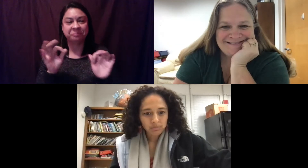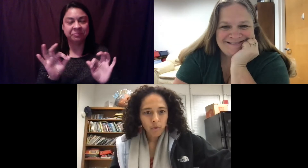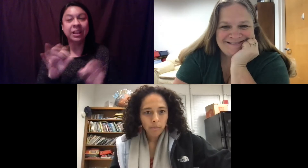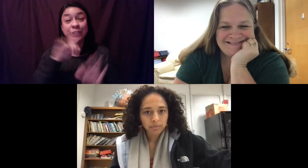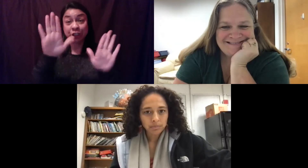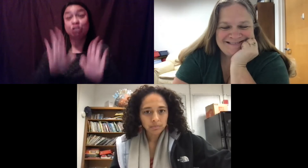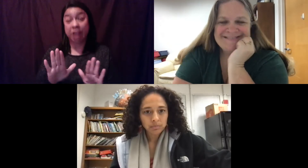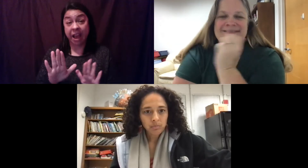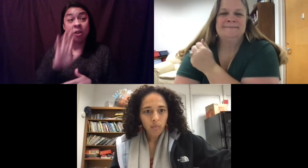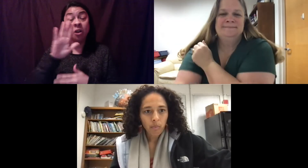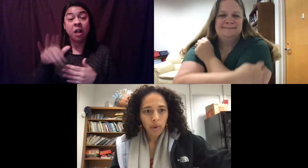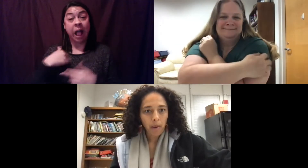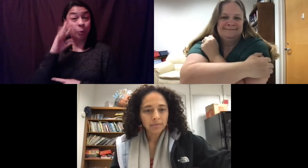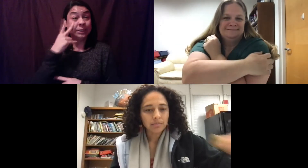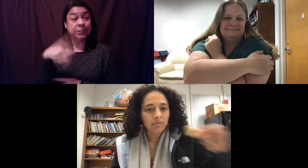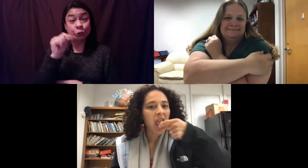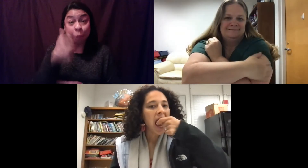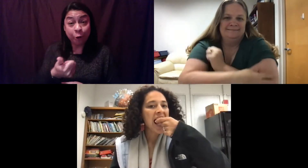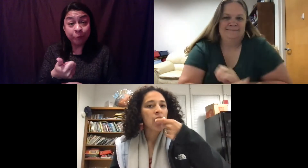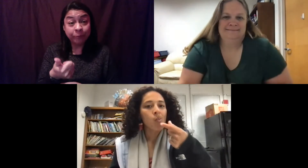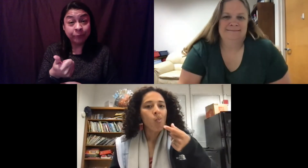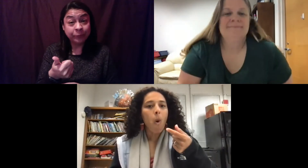great. I'll see y'all tomorrow.